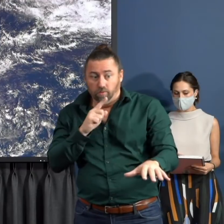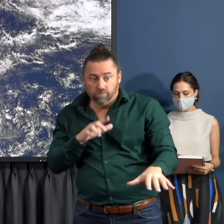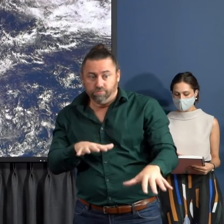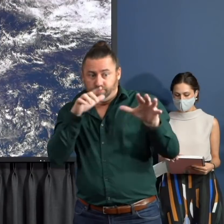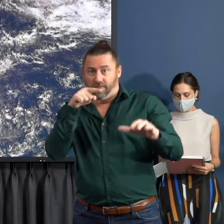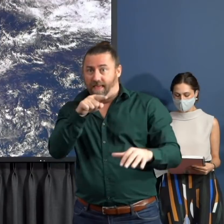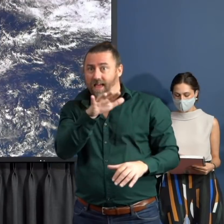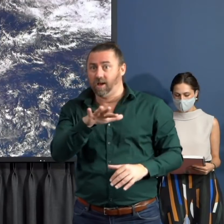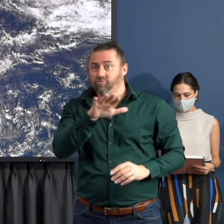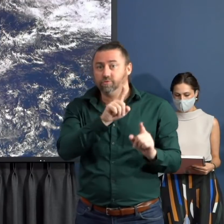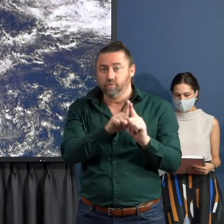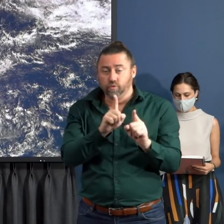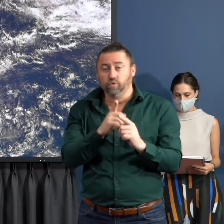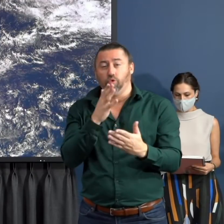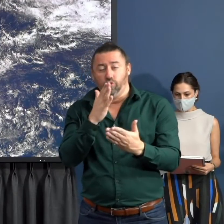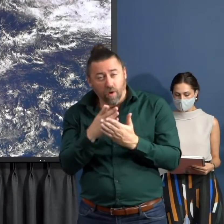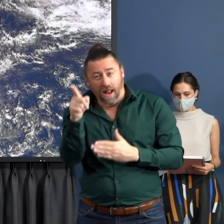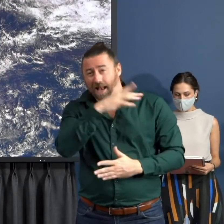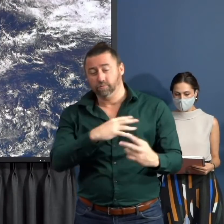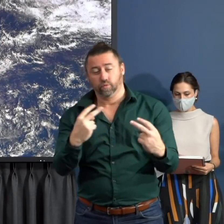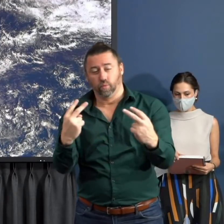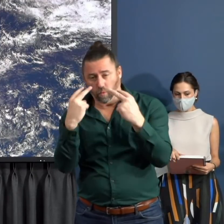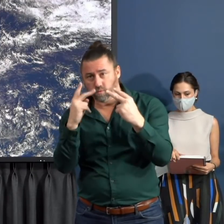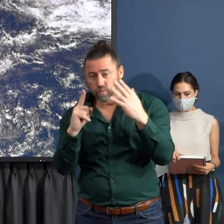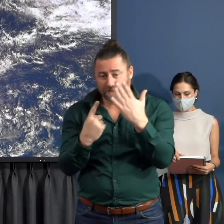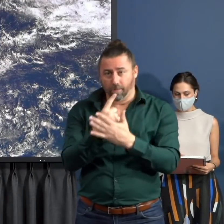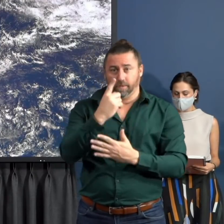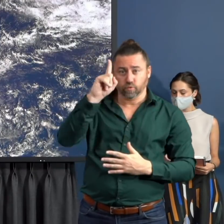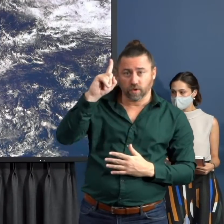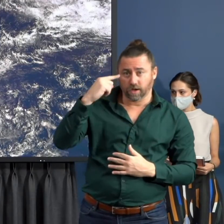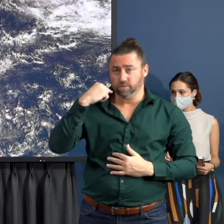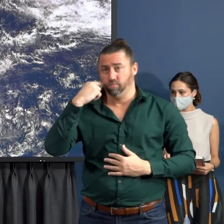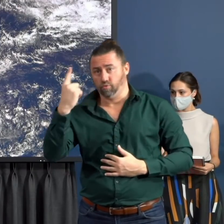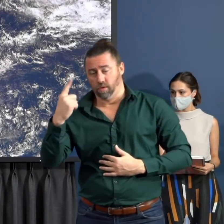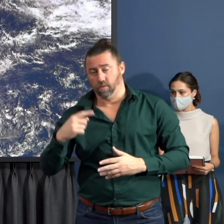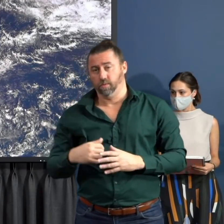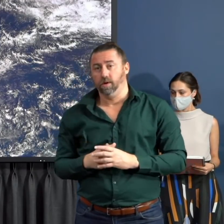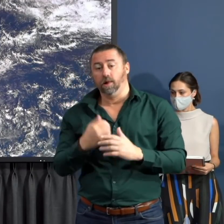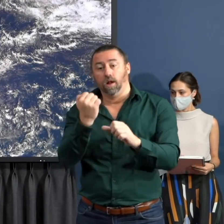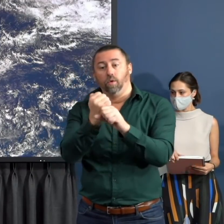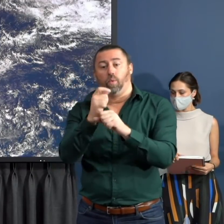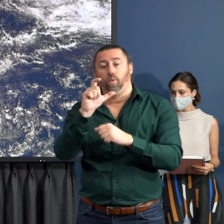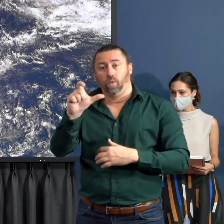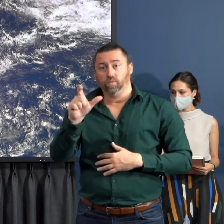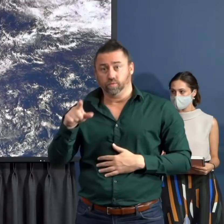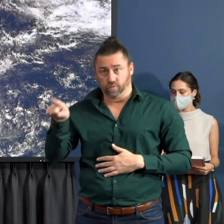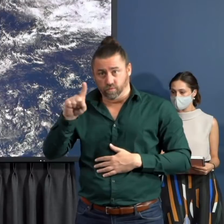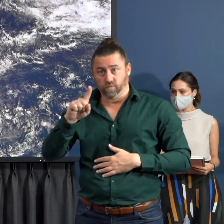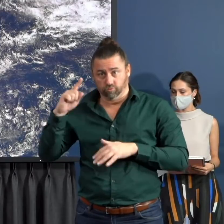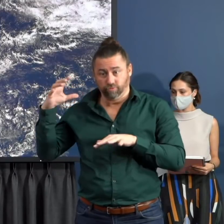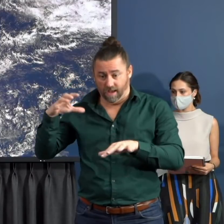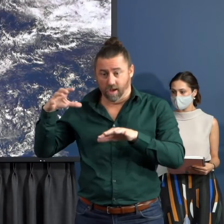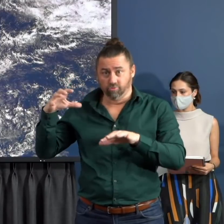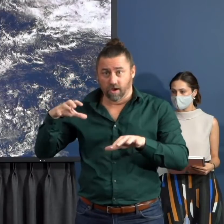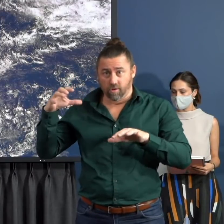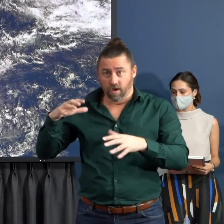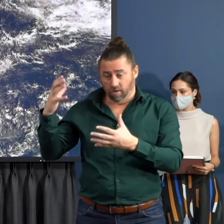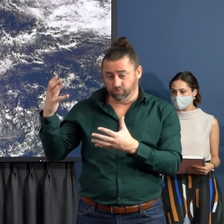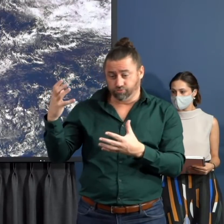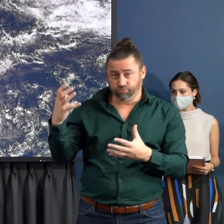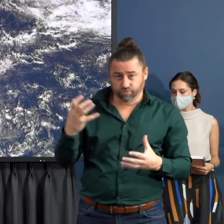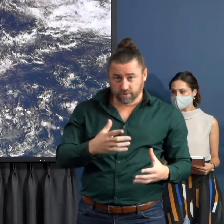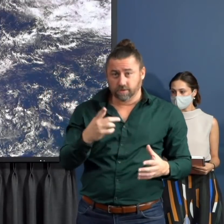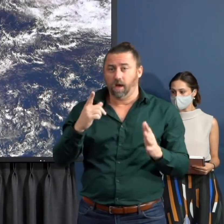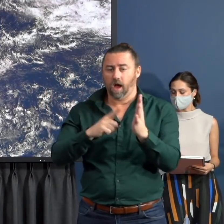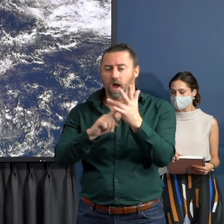be happening over the next 24 hours. Now, on the Gold Coast, the weather is moving to the Gold Coast, and we're monitoring the Logan and Albert